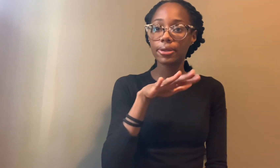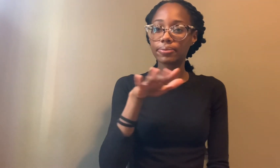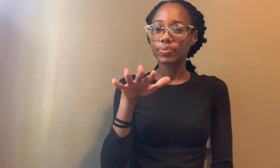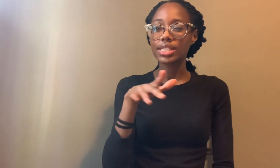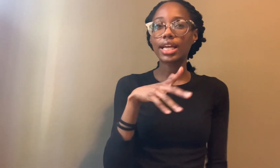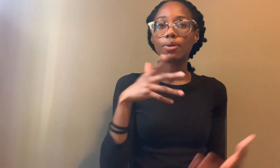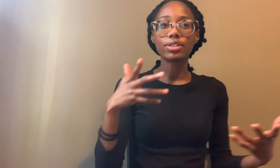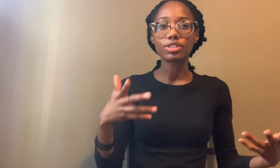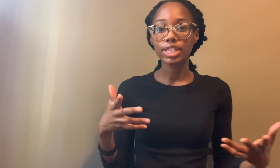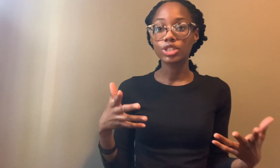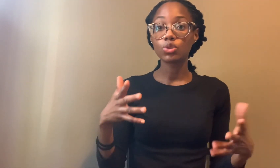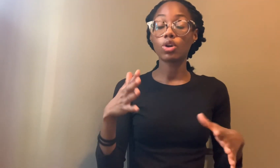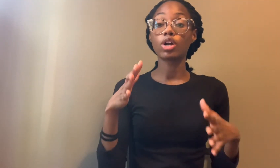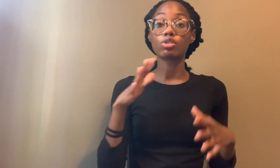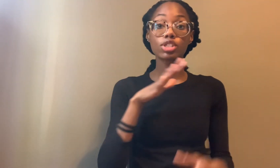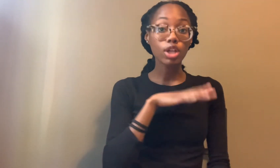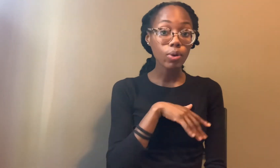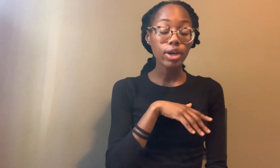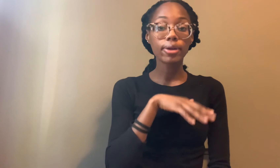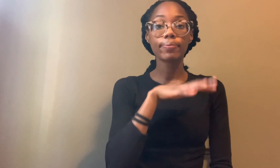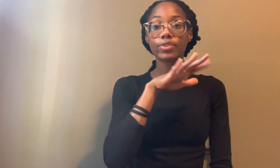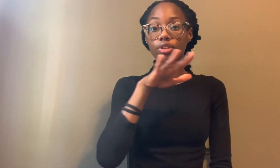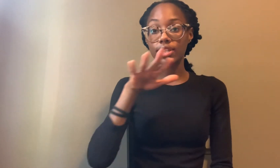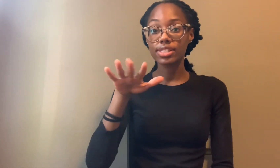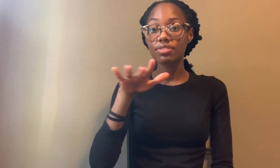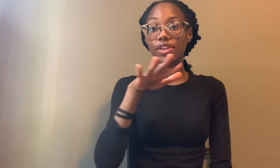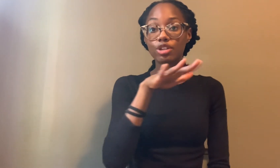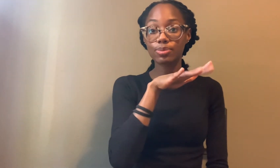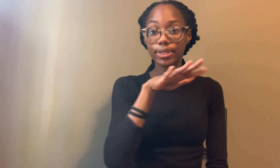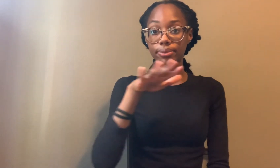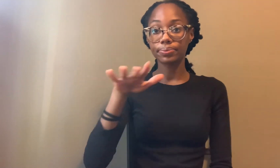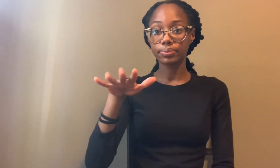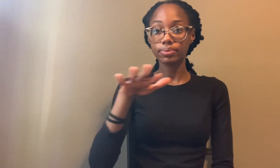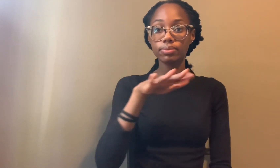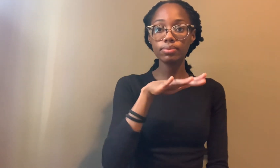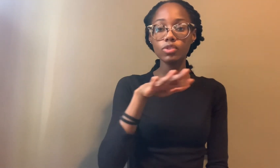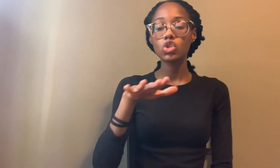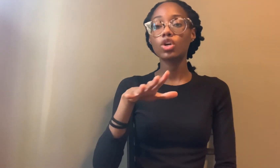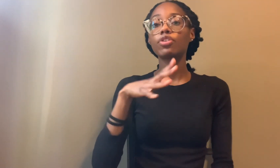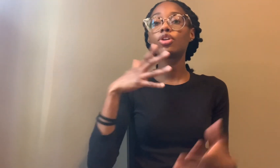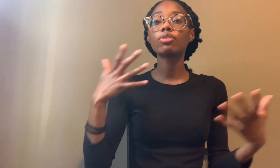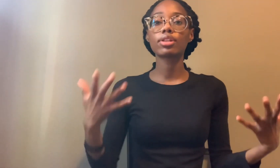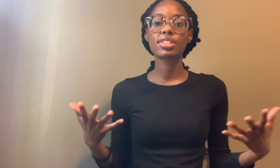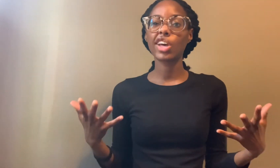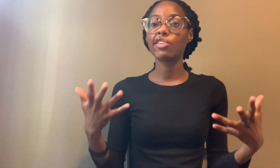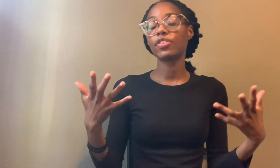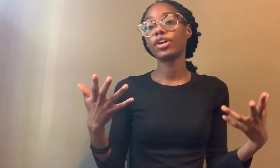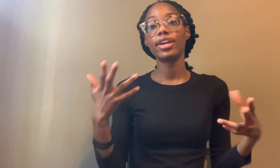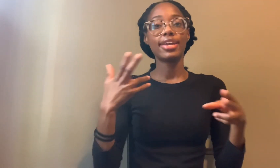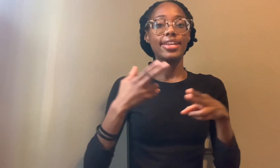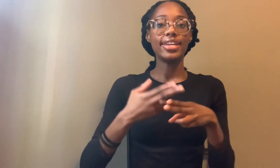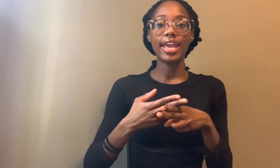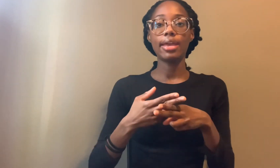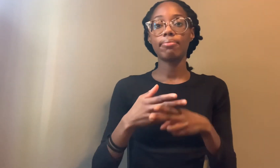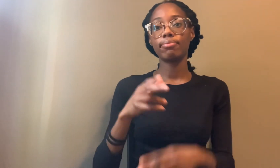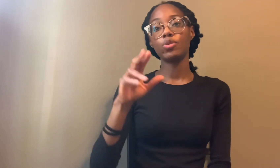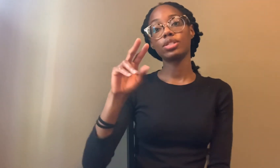Because I don't understand you, or go slower. So this is finger spell. So if you don't know the sign for name, you can spell